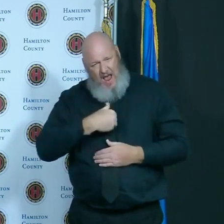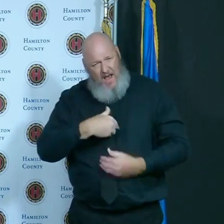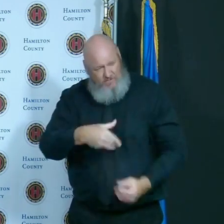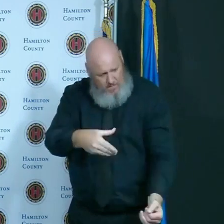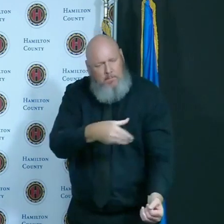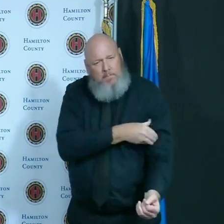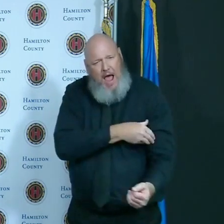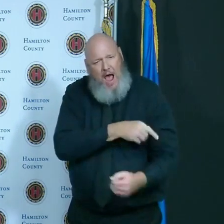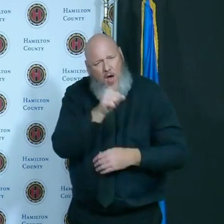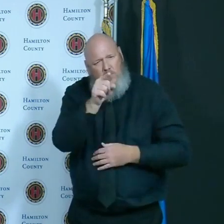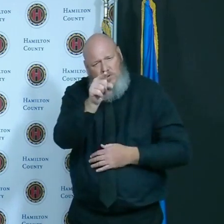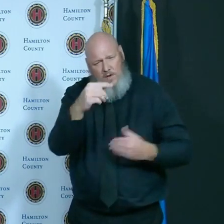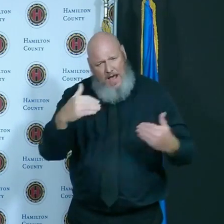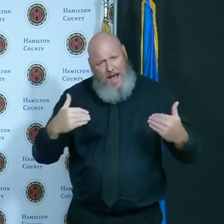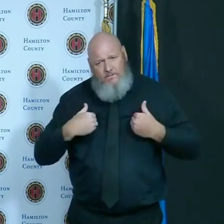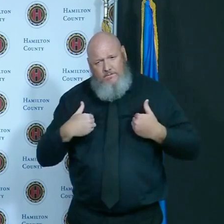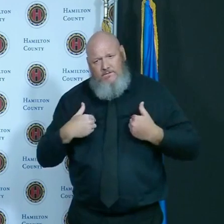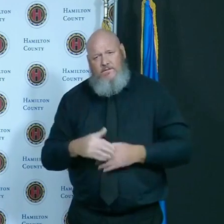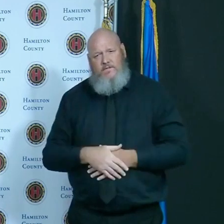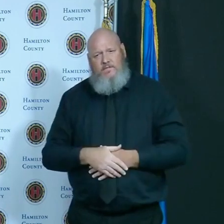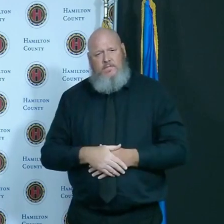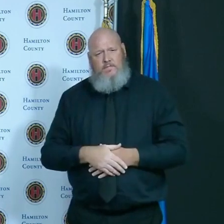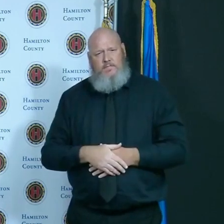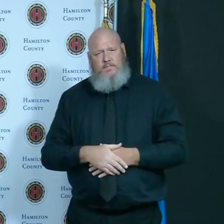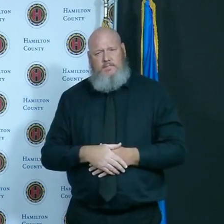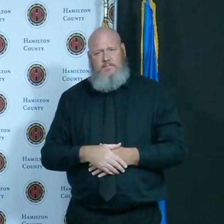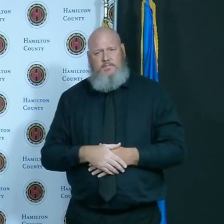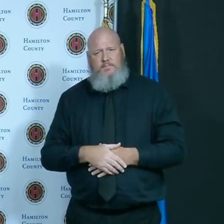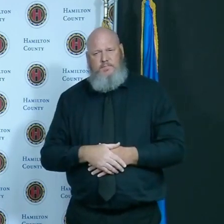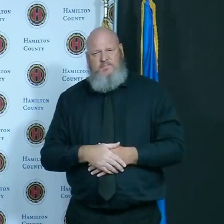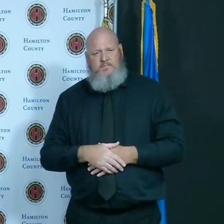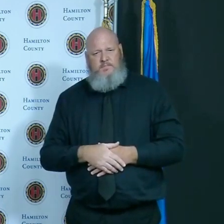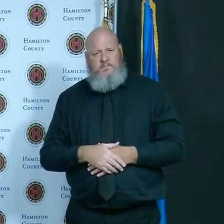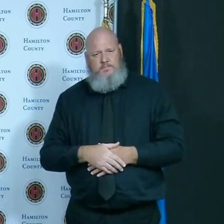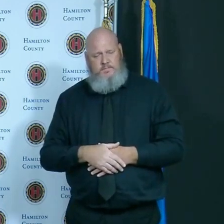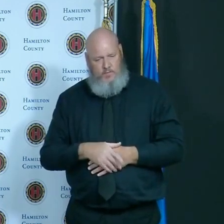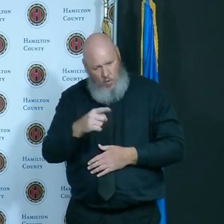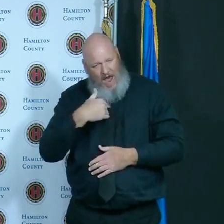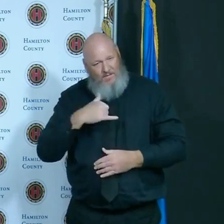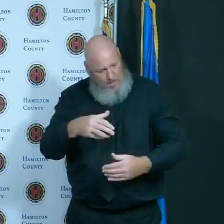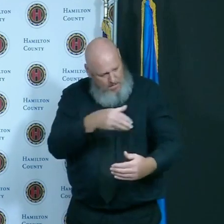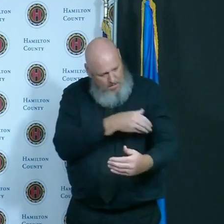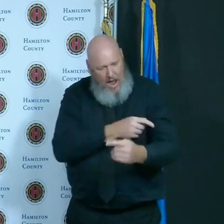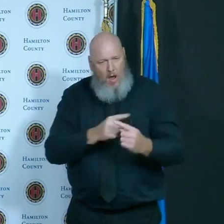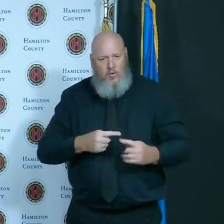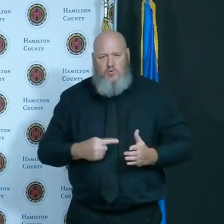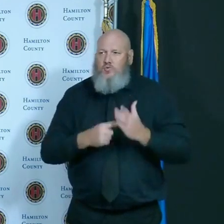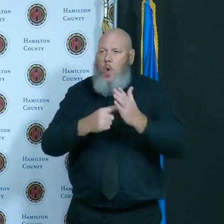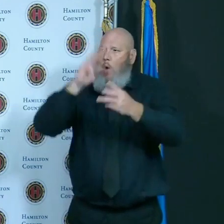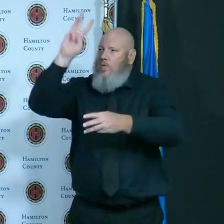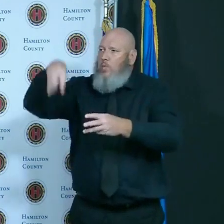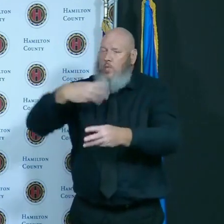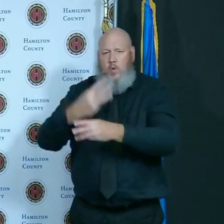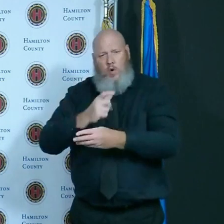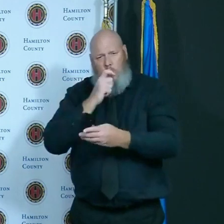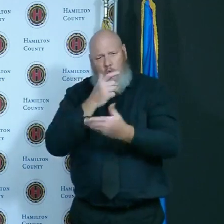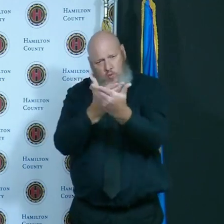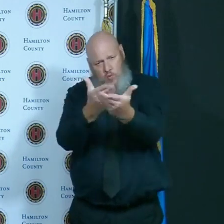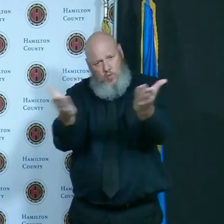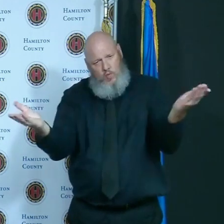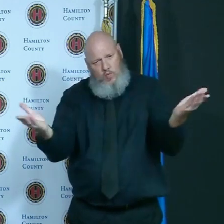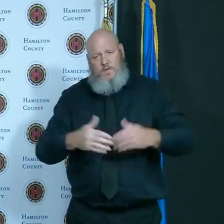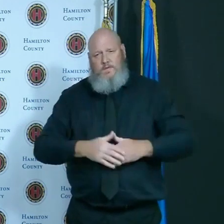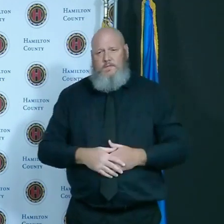May, the council will formulate a list of recommendations to submit to Hamilton County